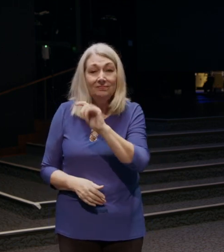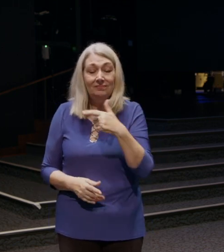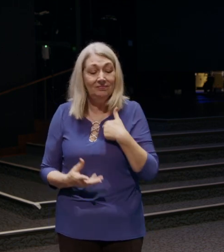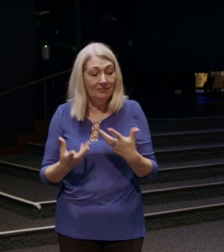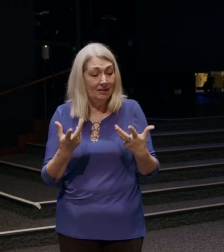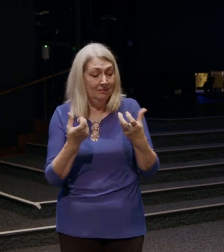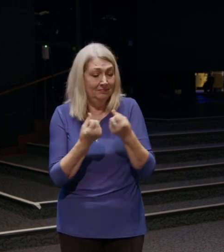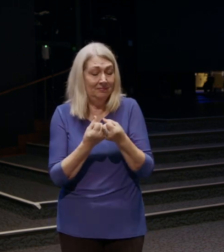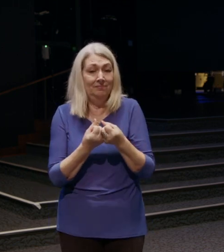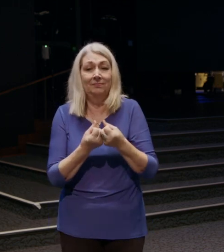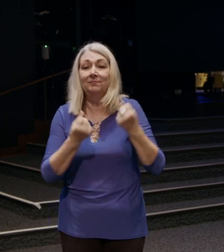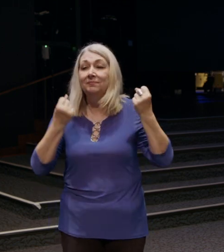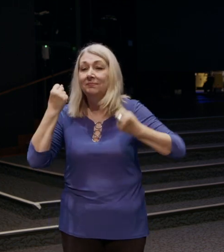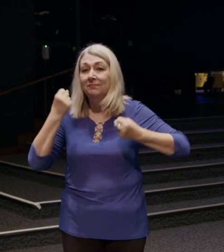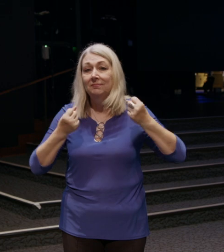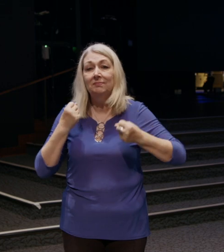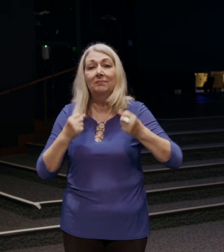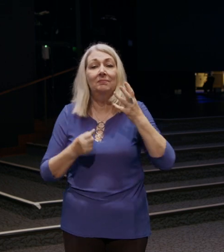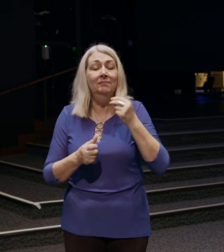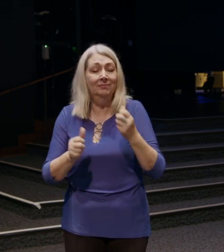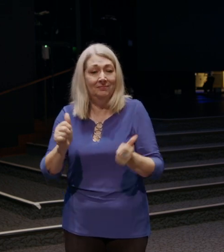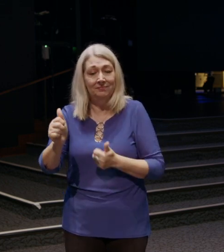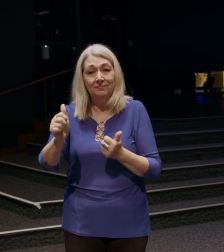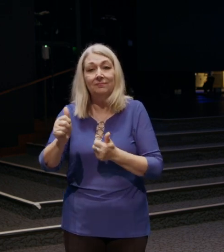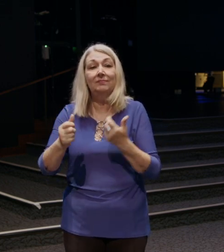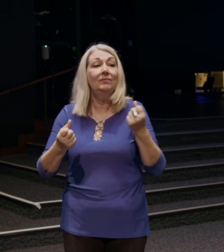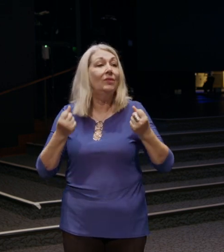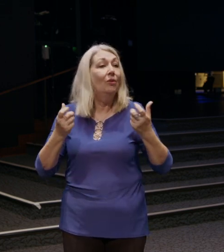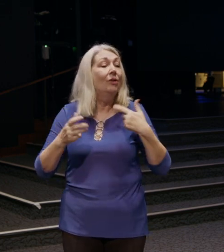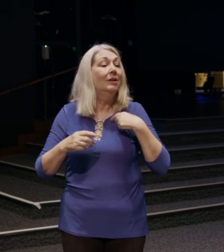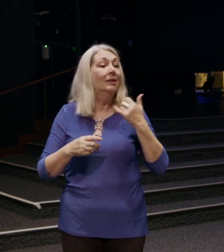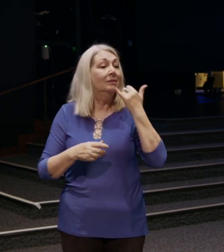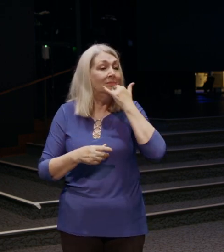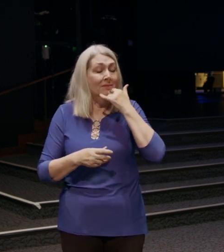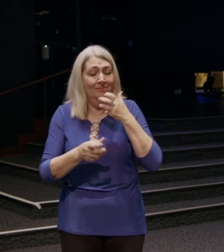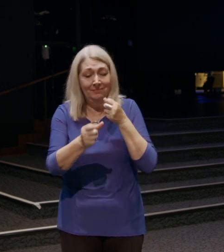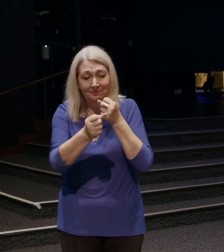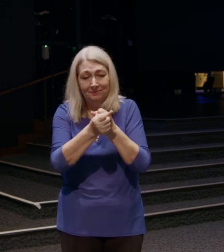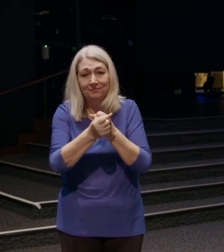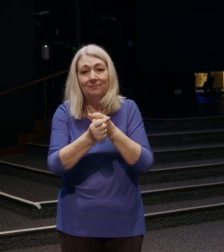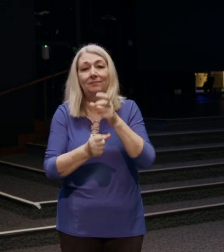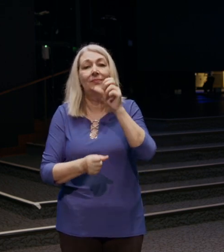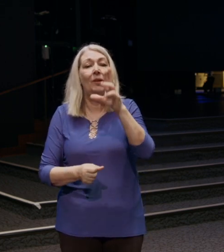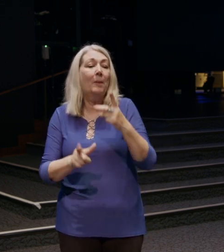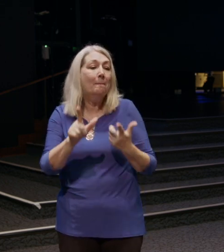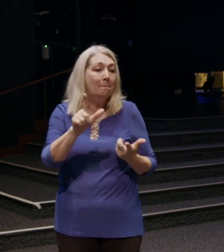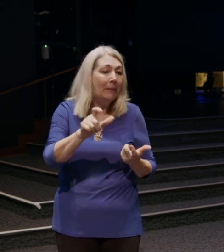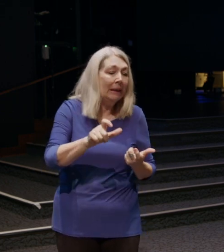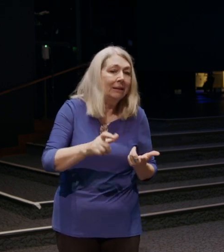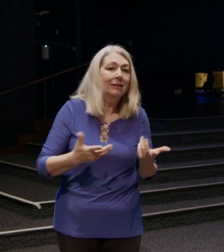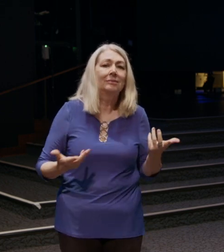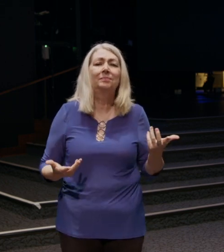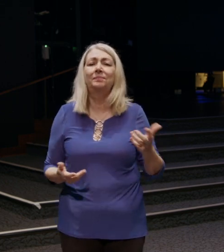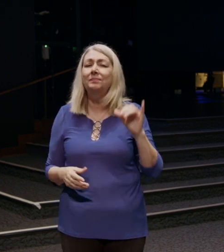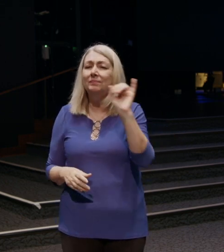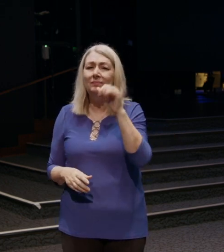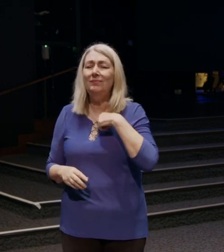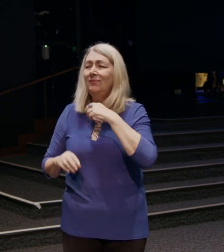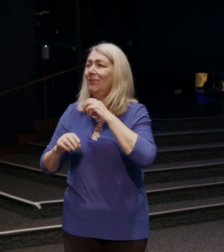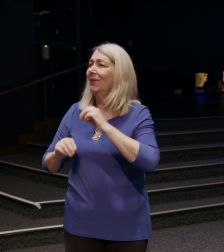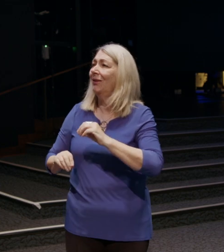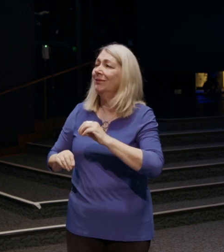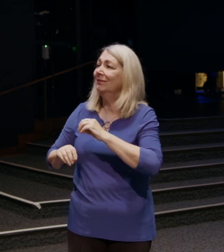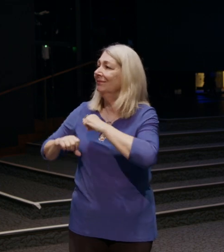does reckless living. And just as I have no defense before the insurance company, I have no defense